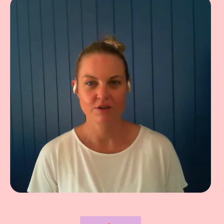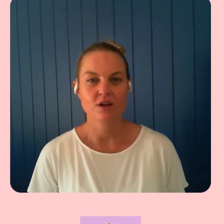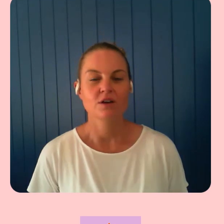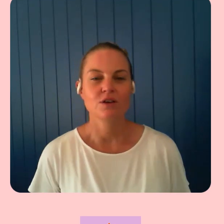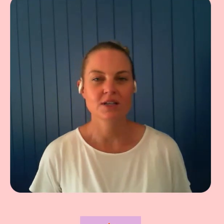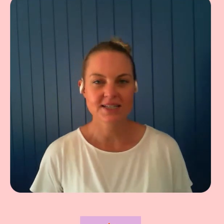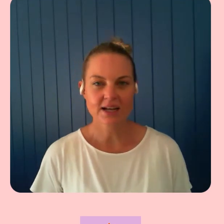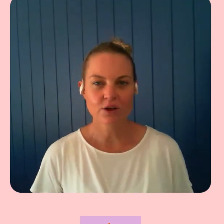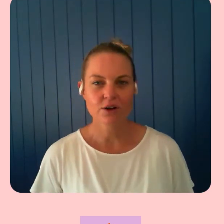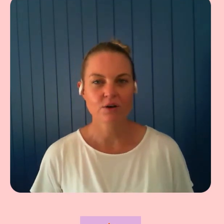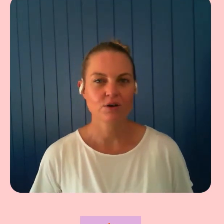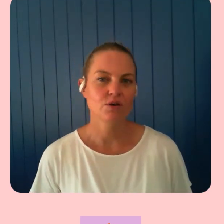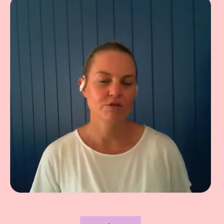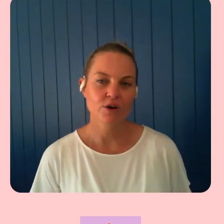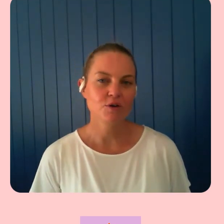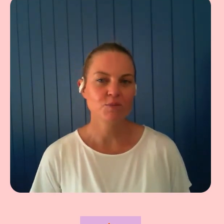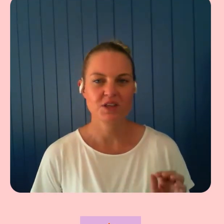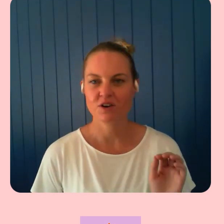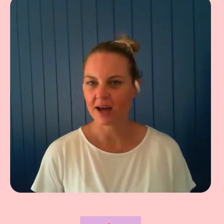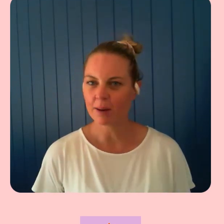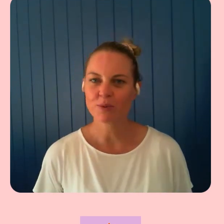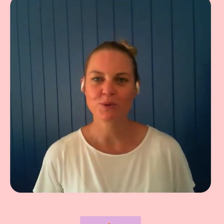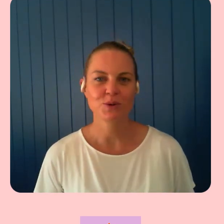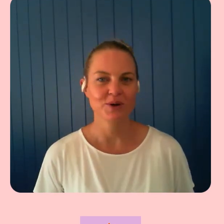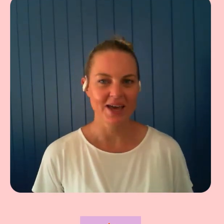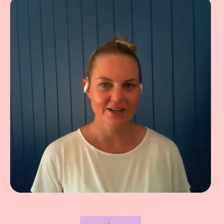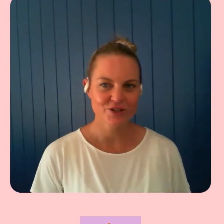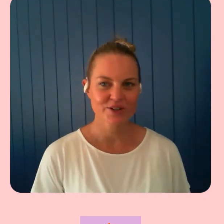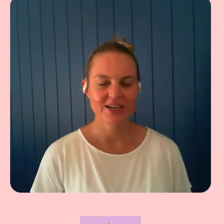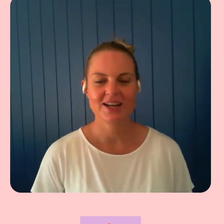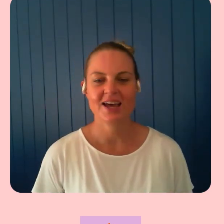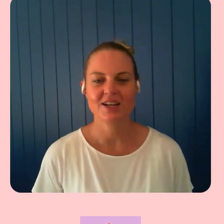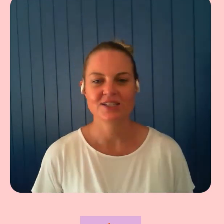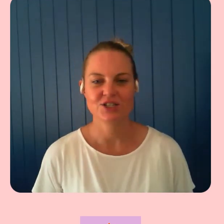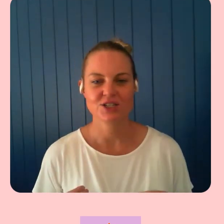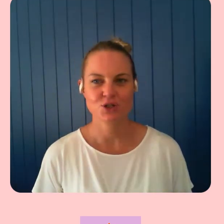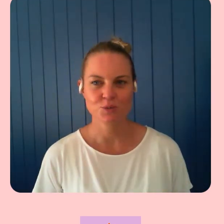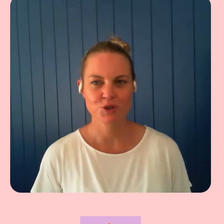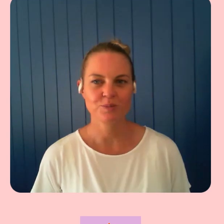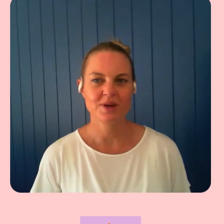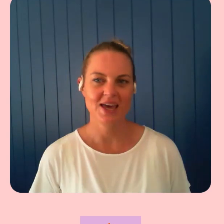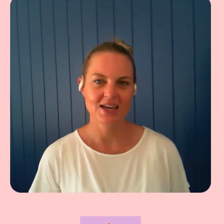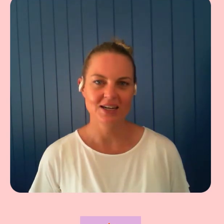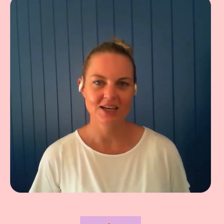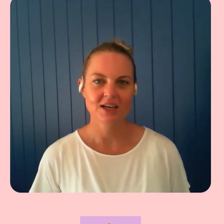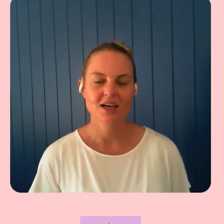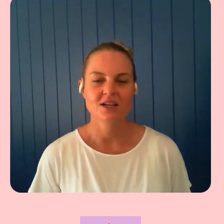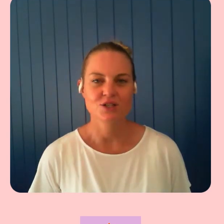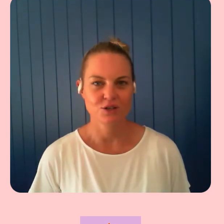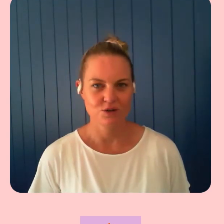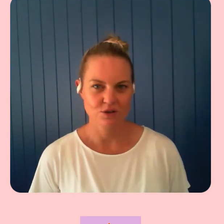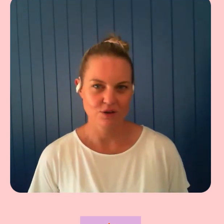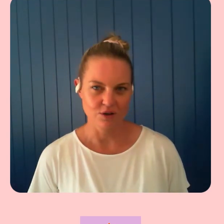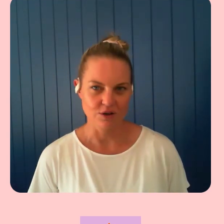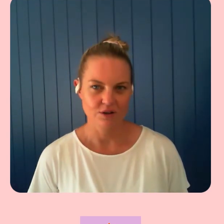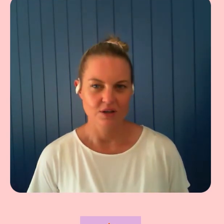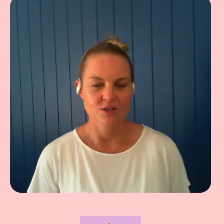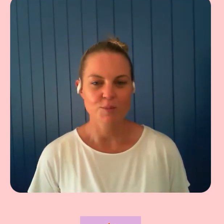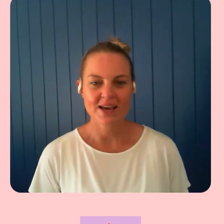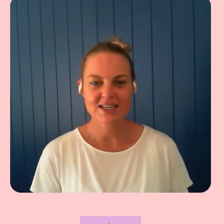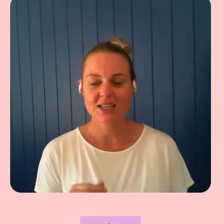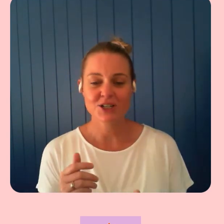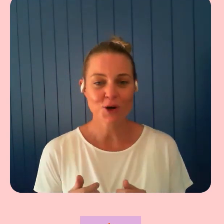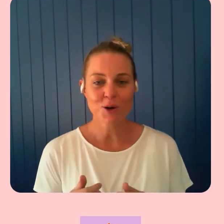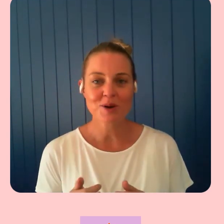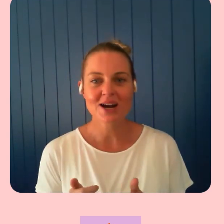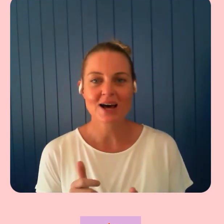download it on your phone, whether you've got Apple or Android, and it's just super, super handy to use on the go. So basically, you just open it